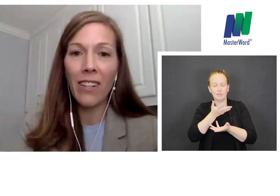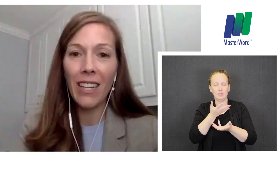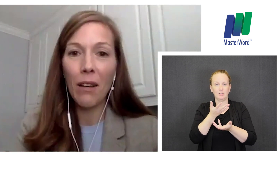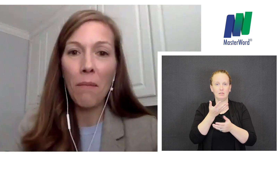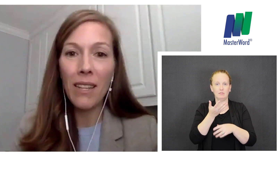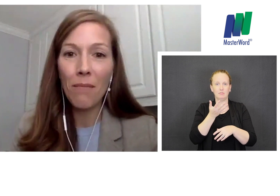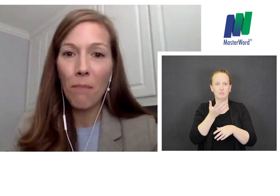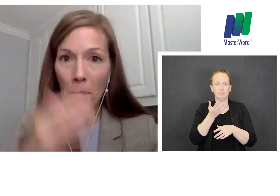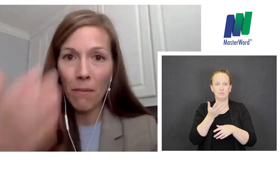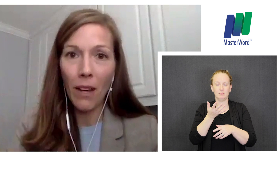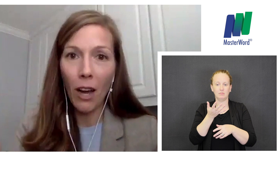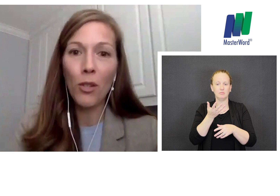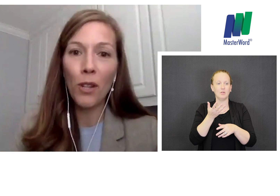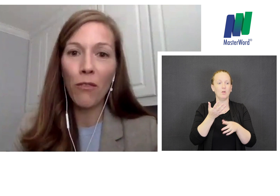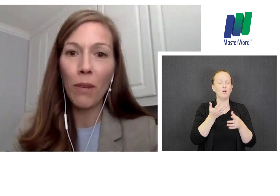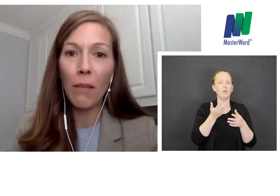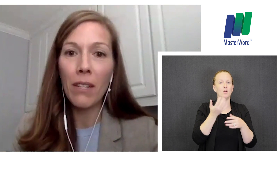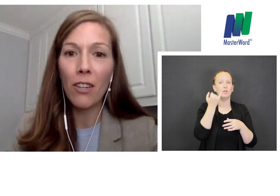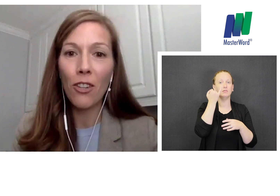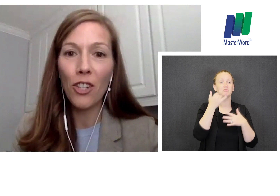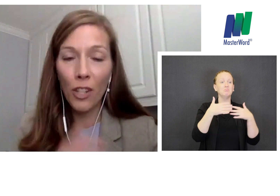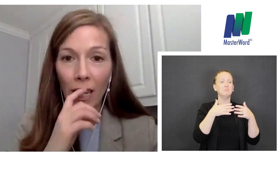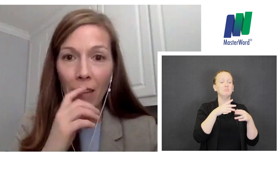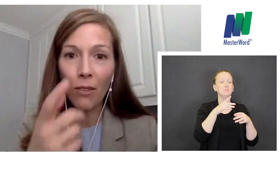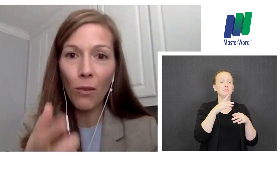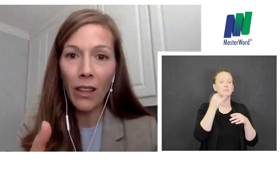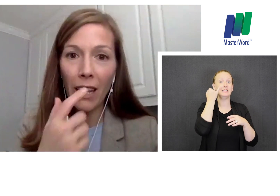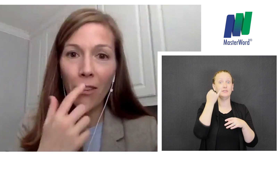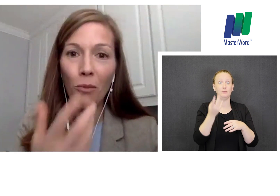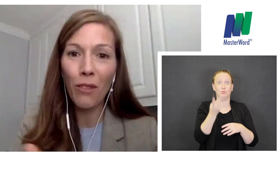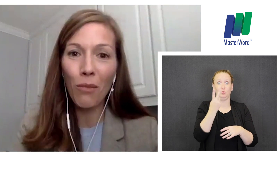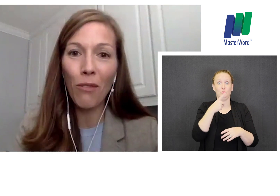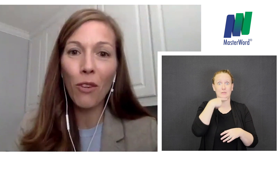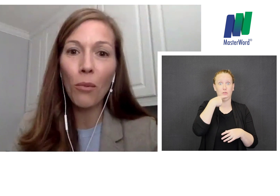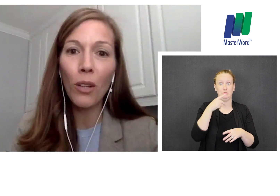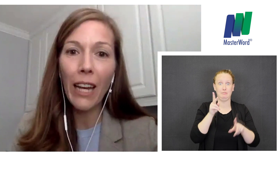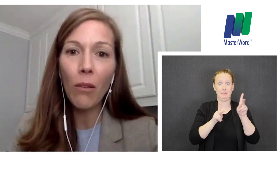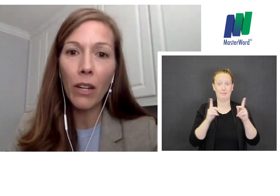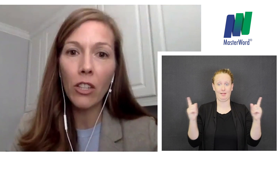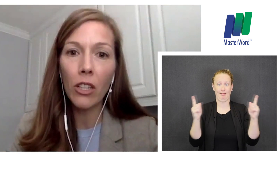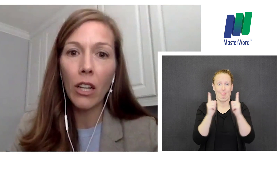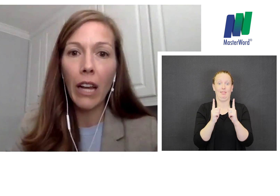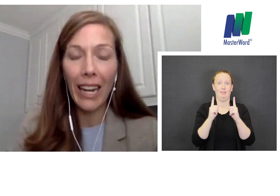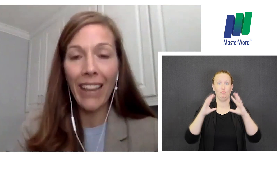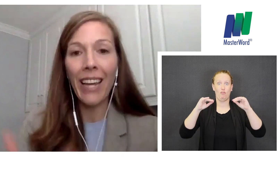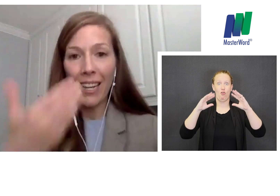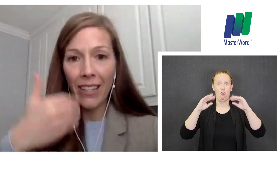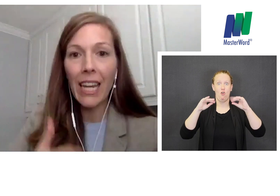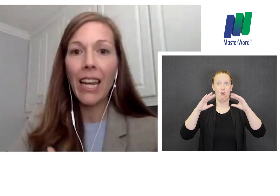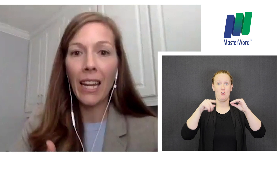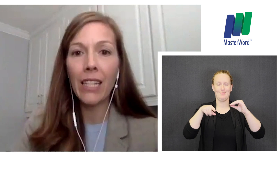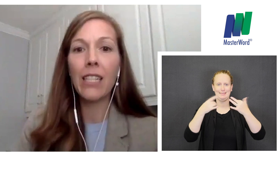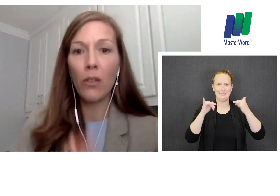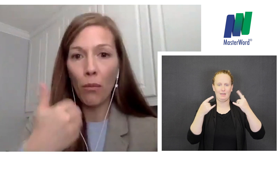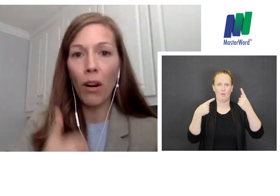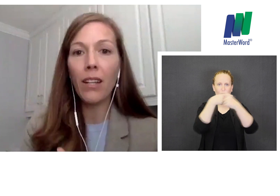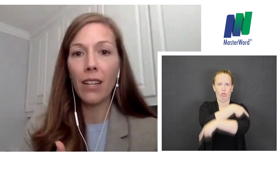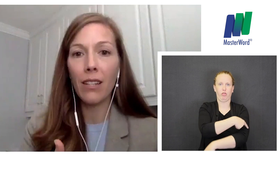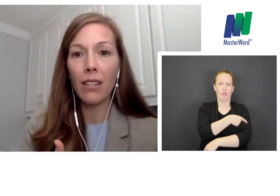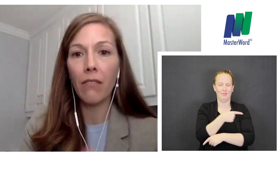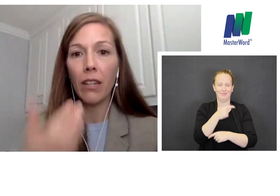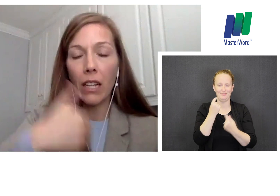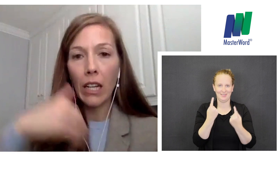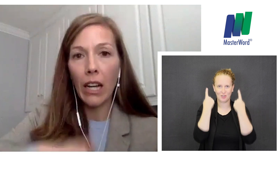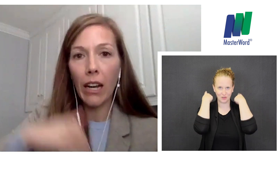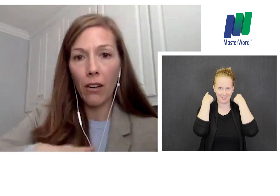there's even the opportunity for being misunderstood, even with verbal language. And at the end of the day, it's still the